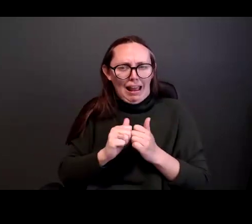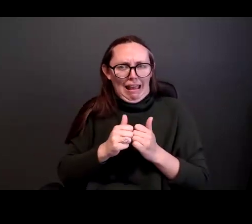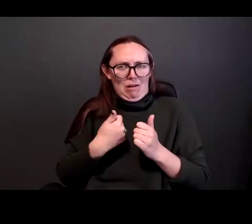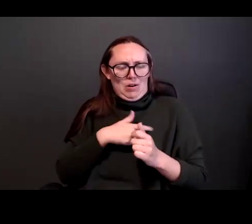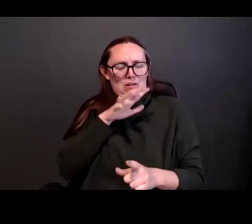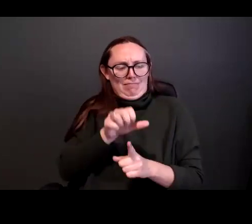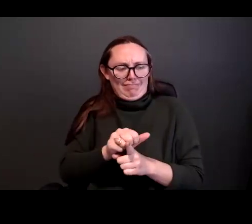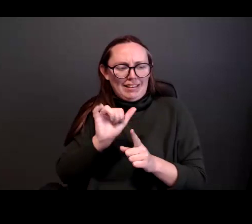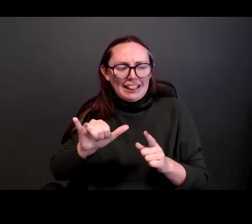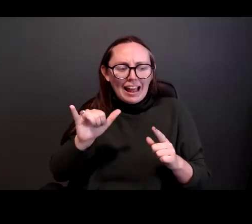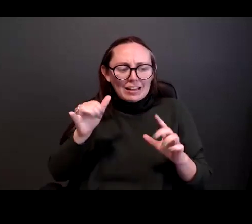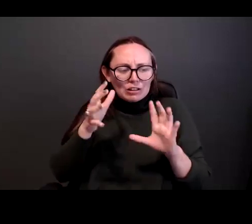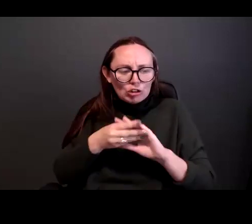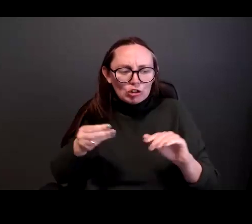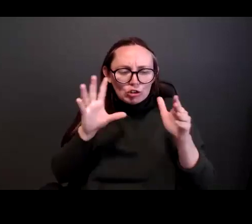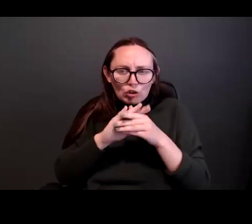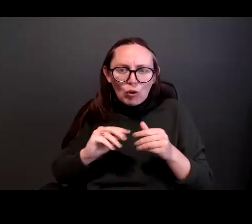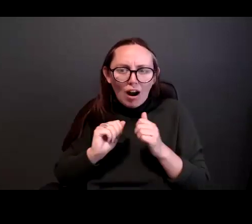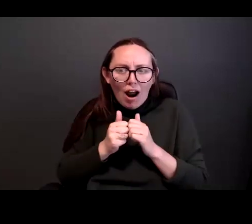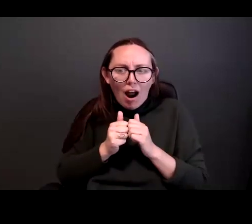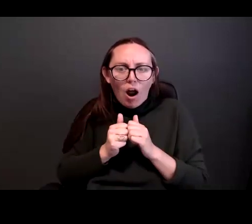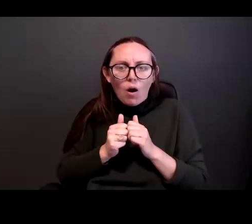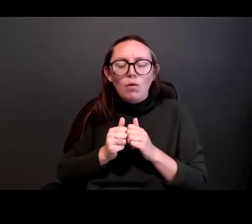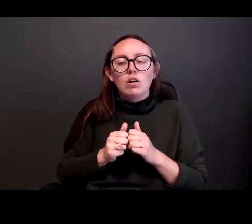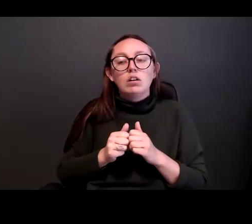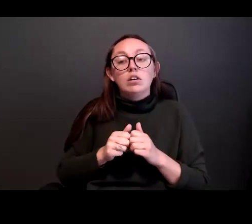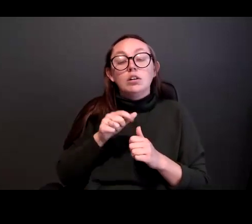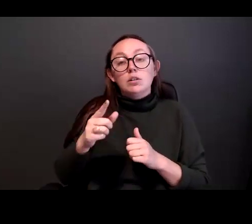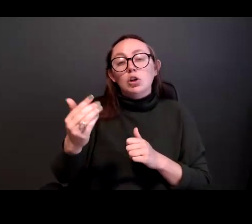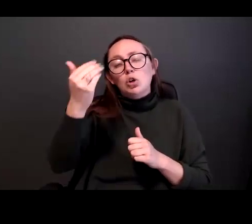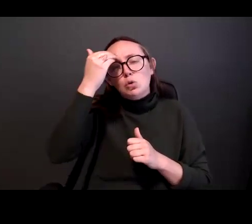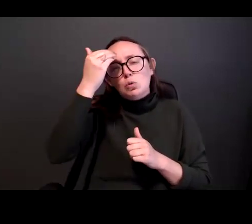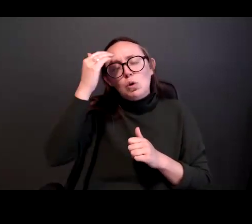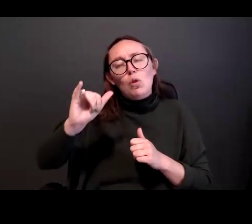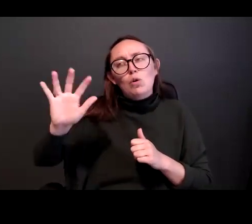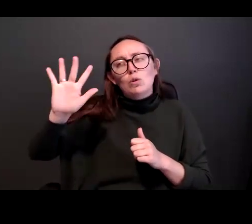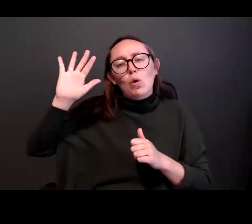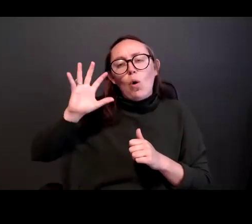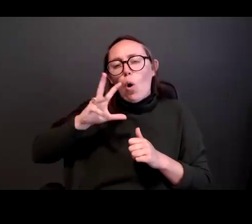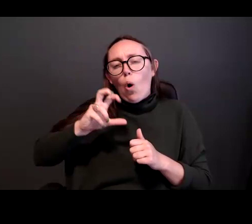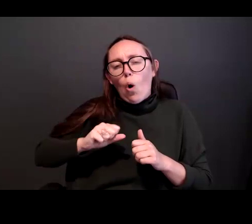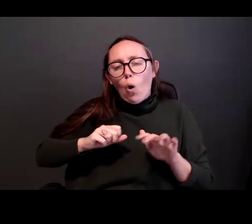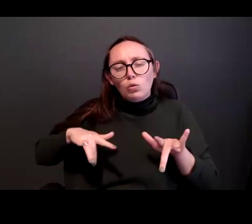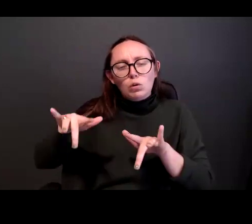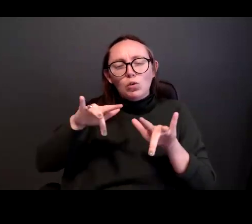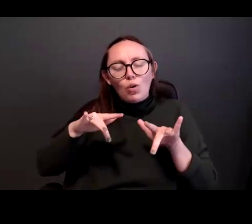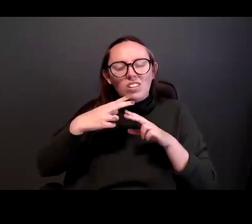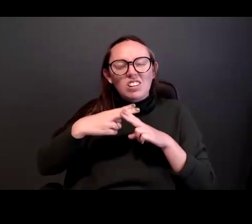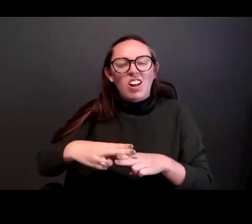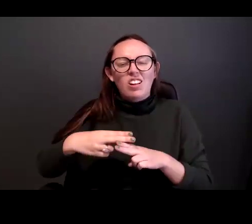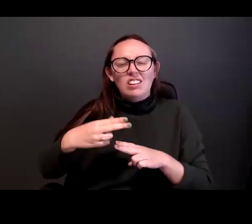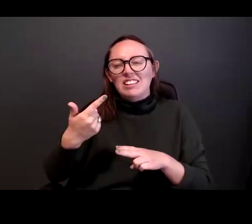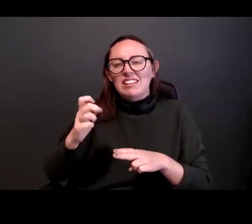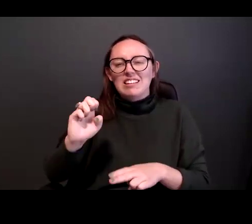Smart recordings. I want to say the those old the cash register. Yep, you're thinking about, you can get one of those old